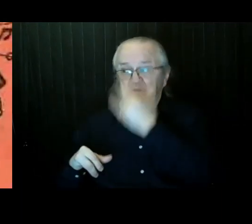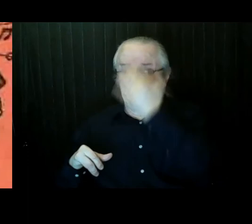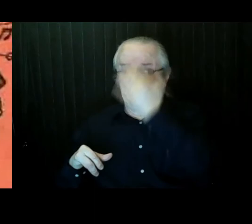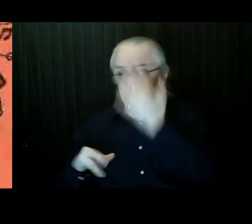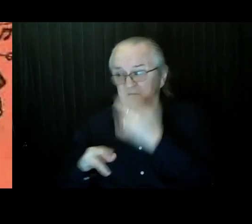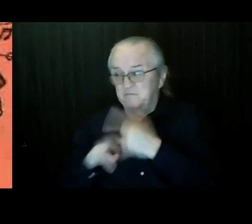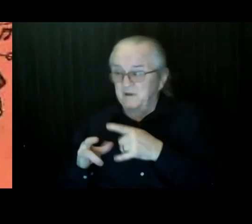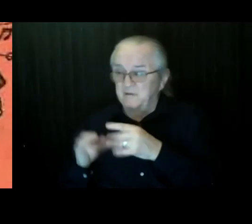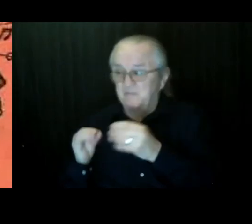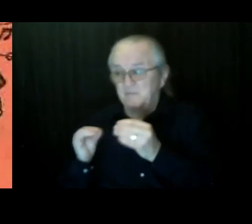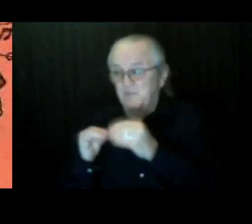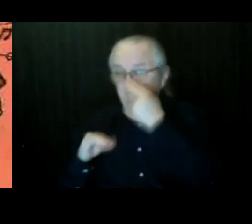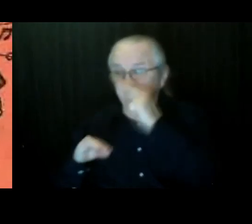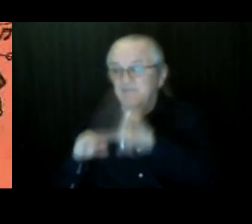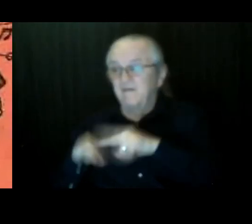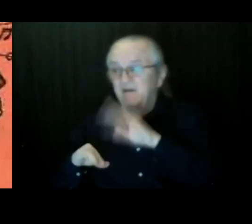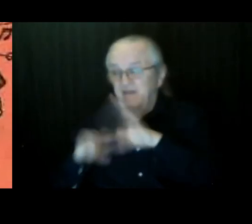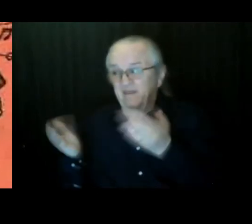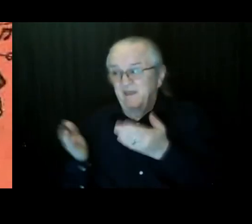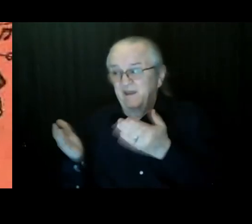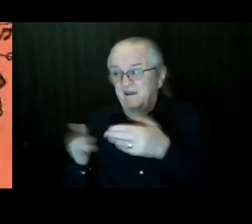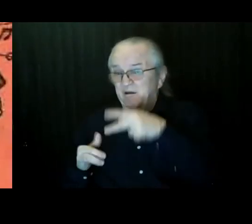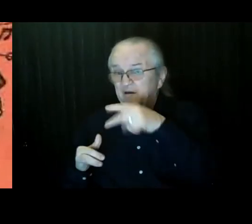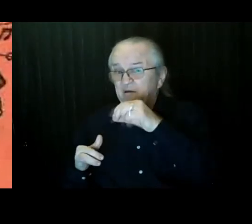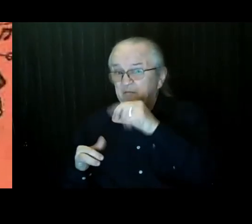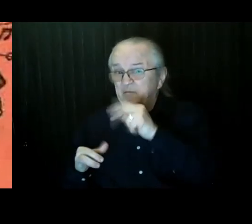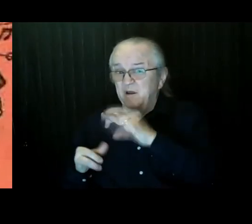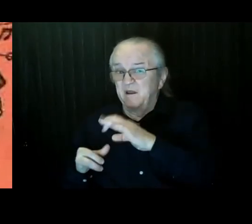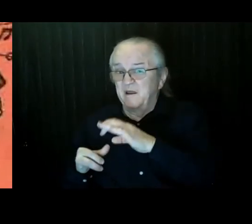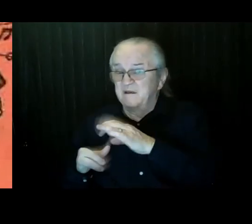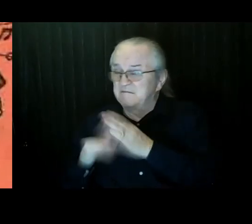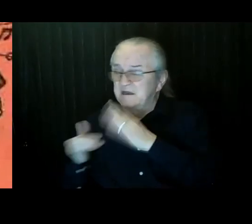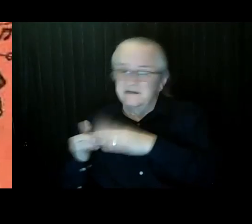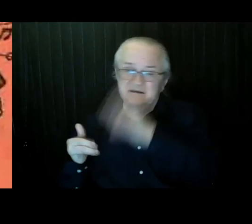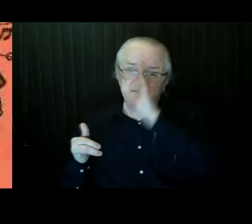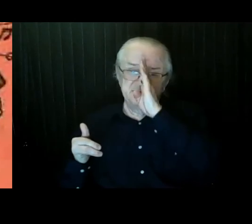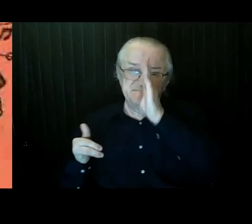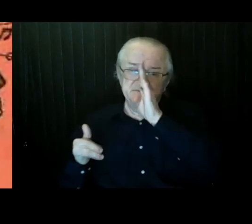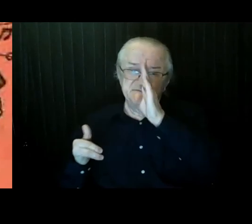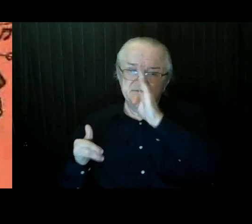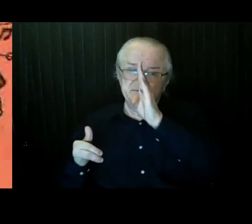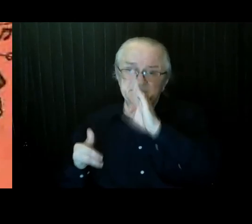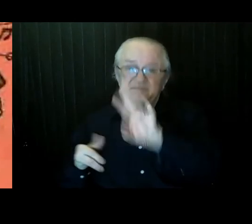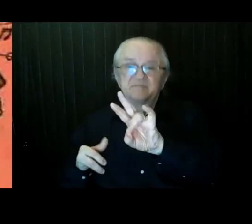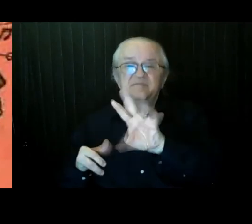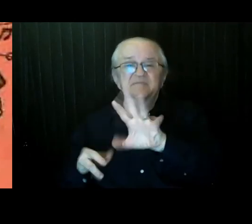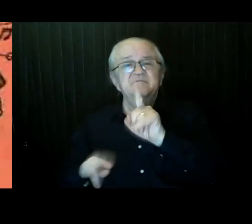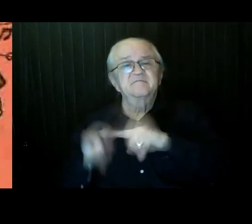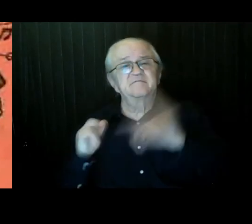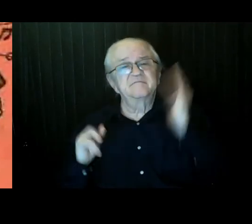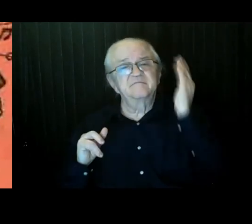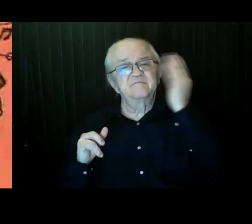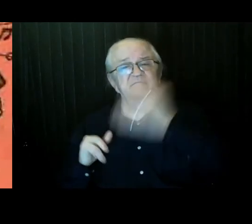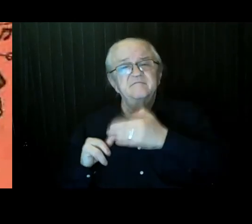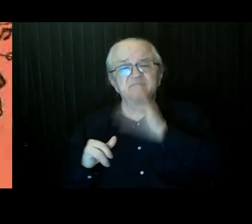going to have more fun there than you are here in Pontiac. She said, it's easy. Head straight down I-75. You can't miss it. It runs right into City